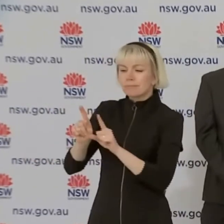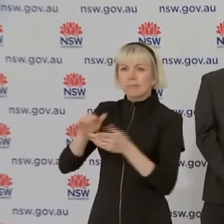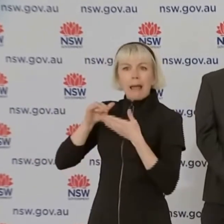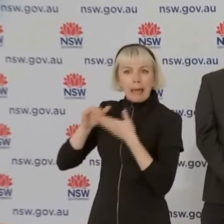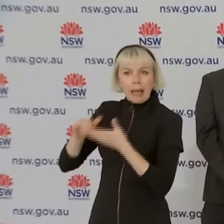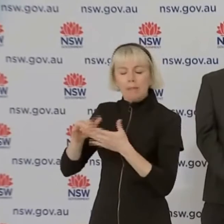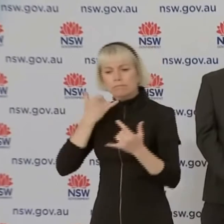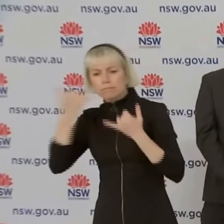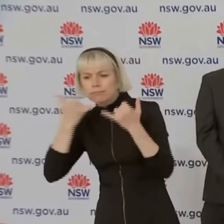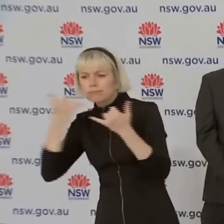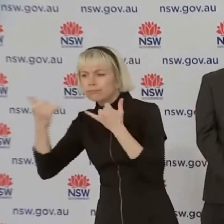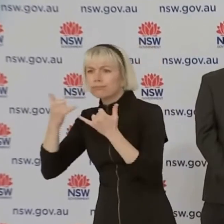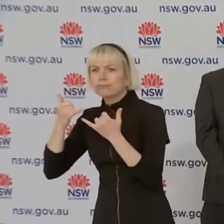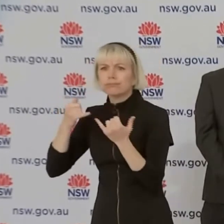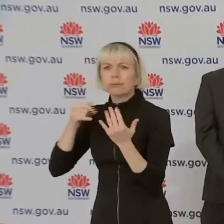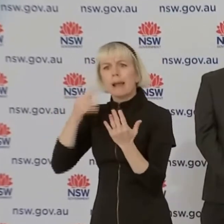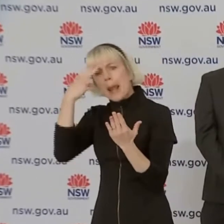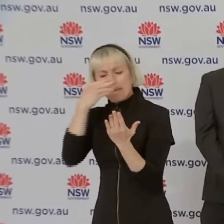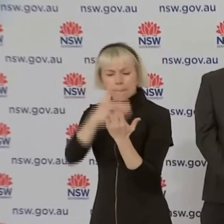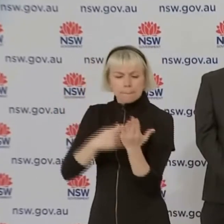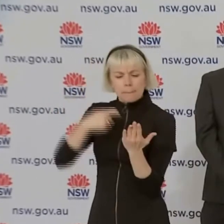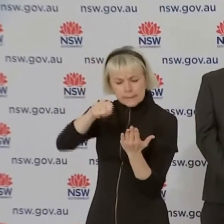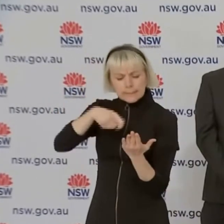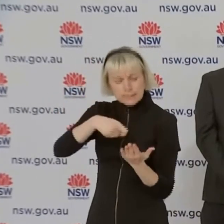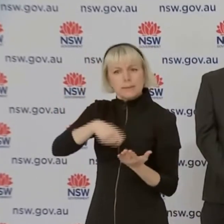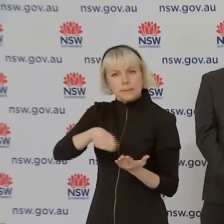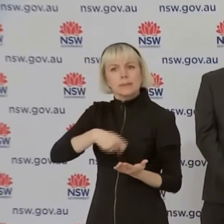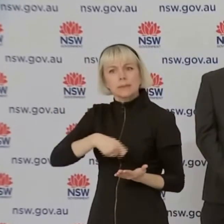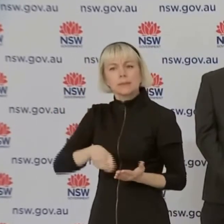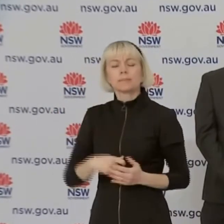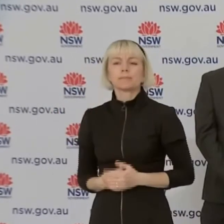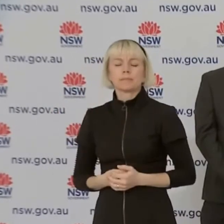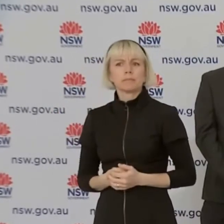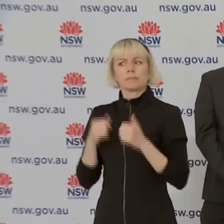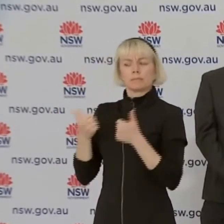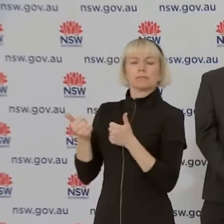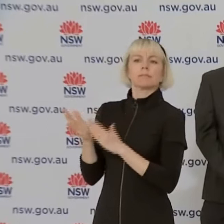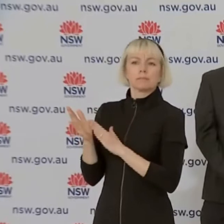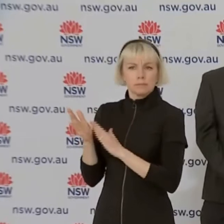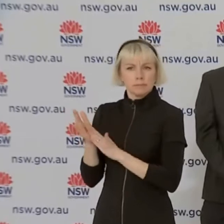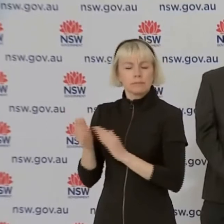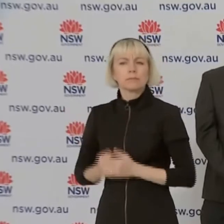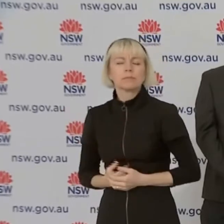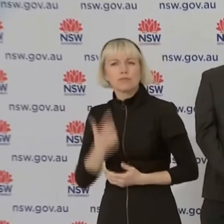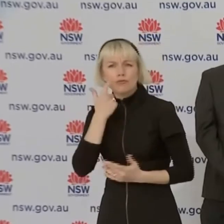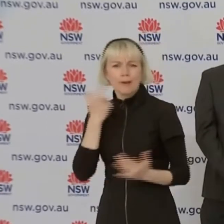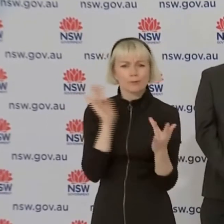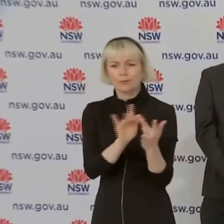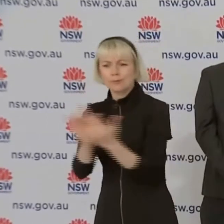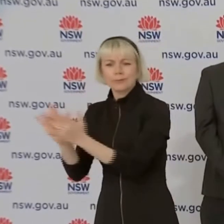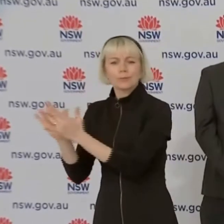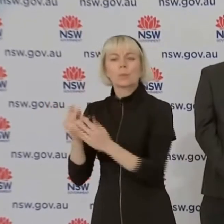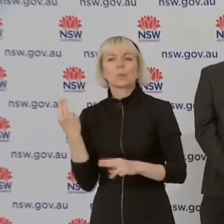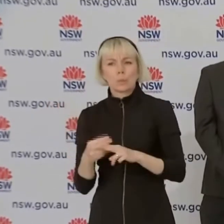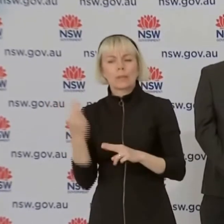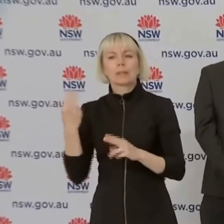streamline our systems. So our priority has been getting out those messages, and given that someone may be diagnosed and